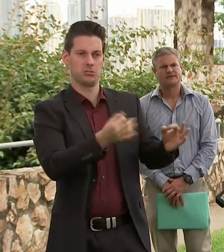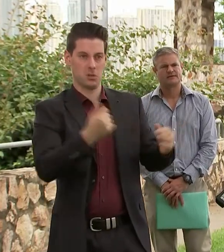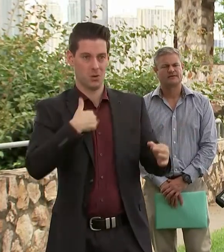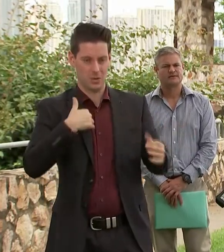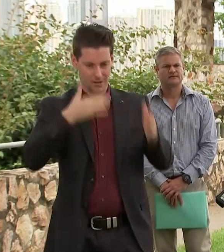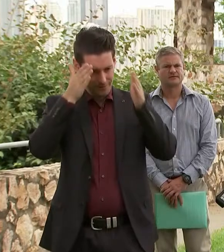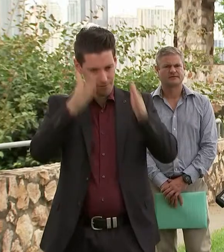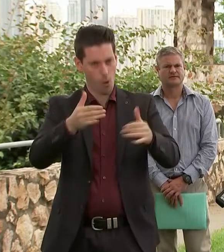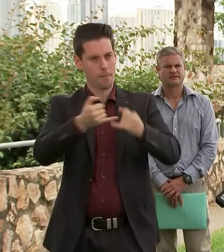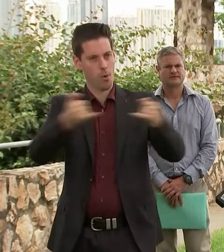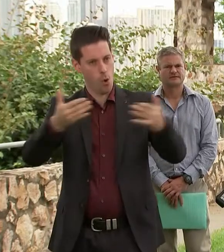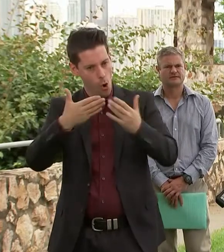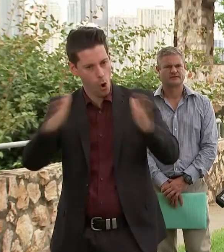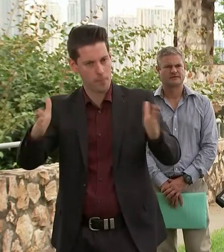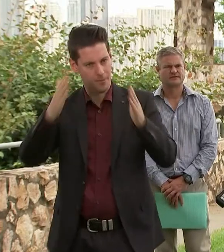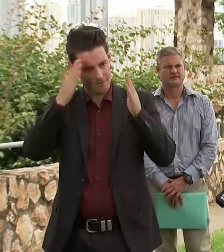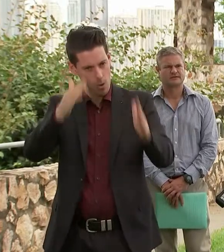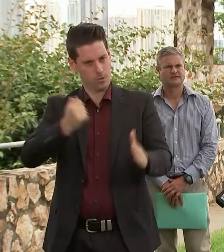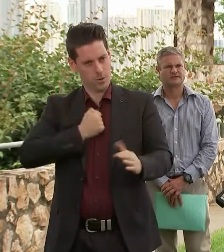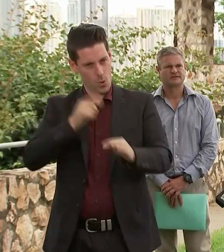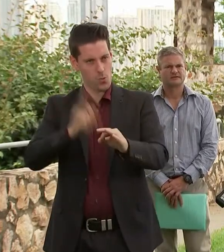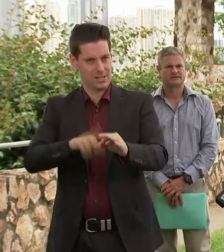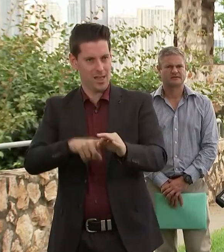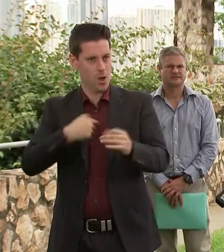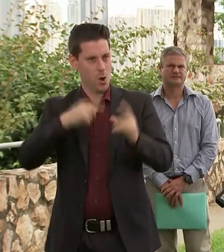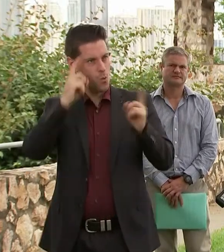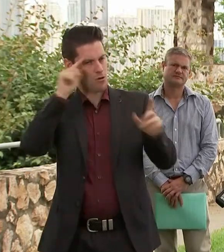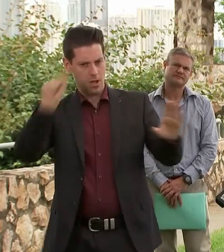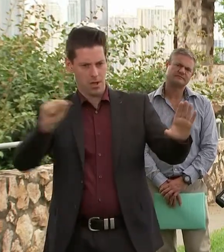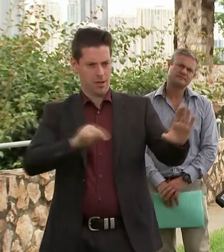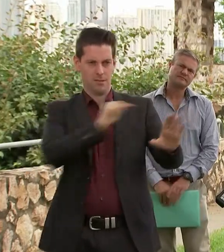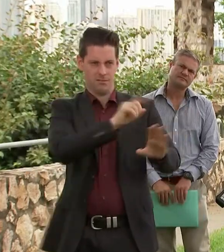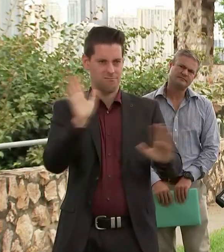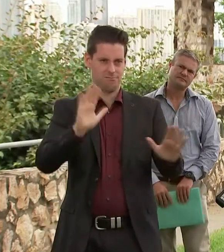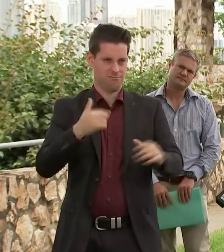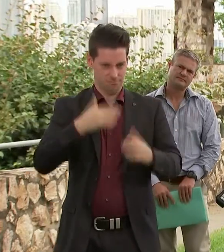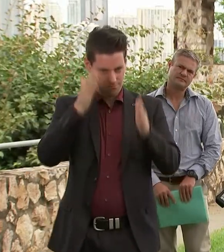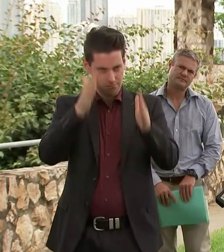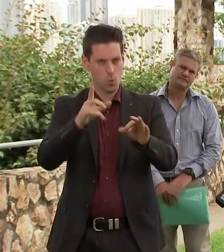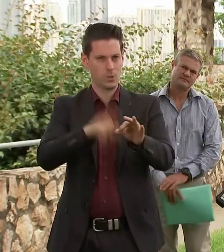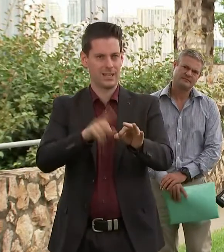borders reopen, and we'll continue to focus on what we need to do for Queensland.